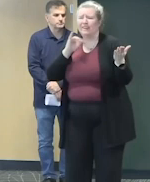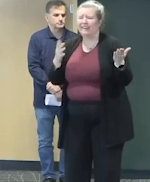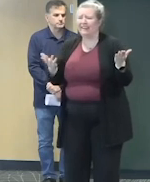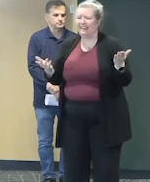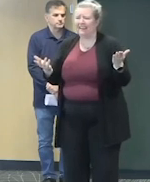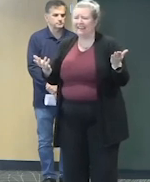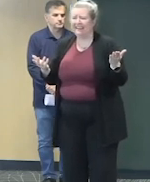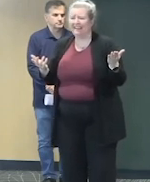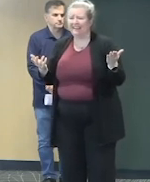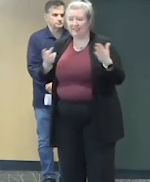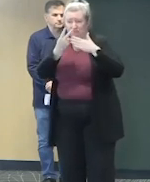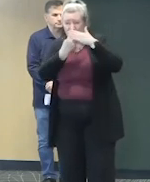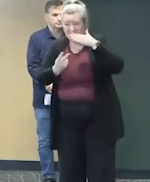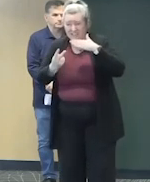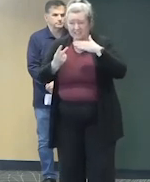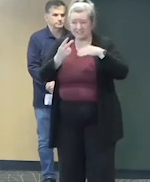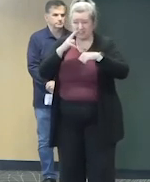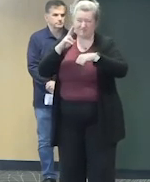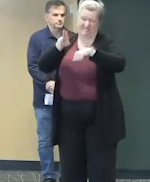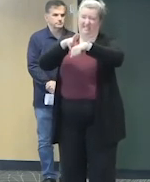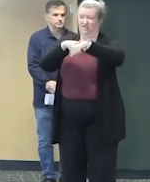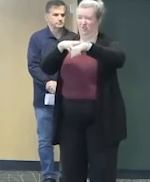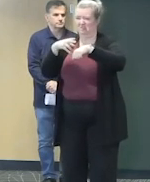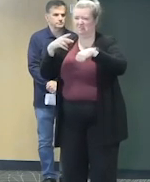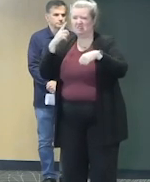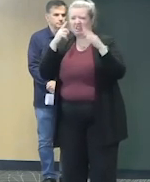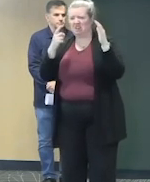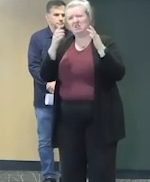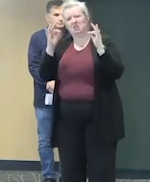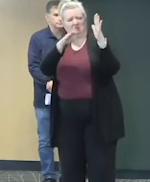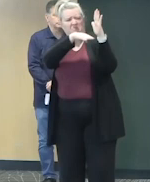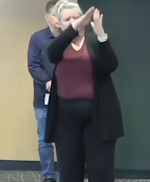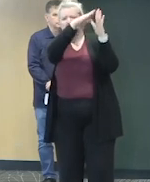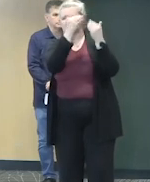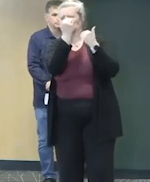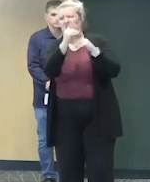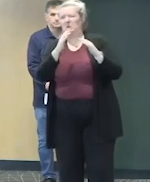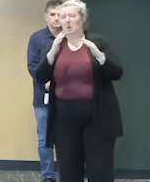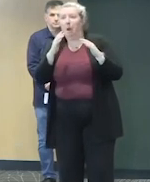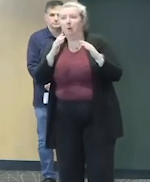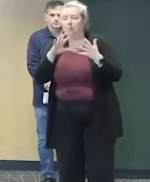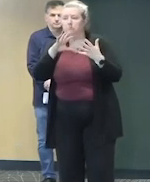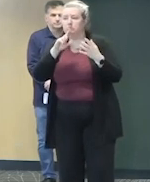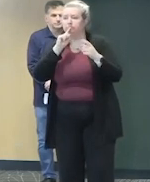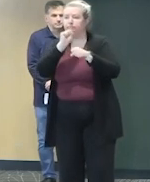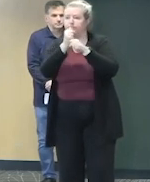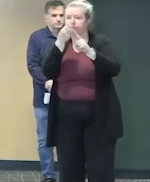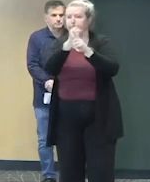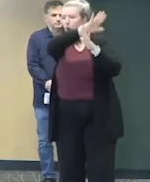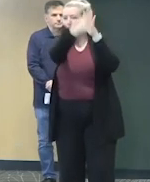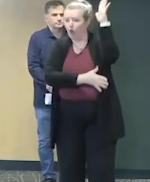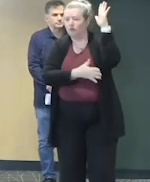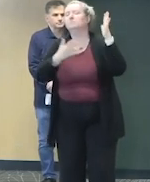Nature. So every time you think you got to figure it out, it can always take a turn, but that's an option that we'll leave on the